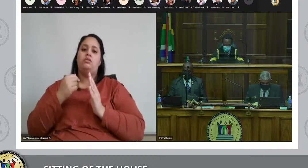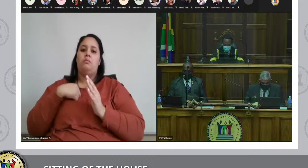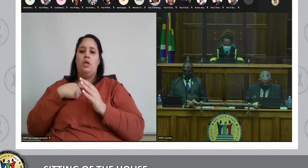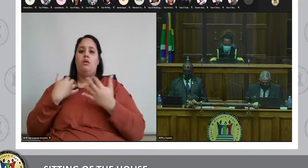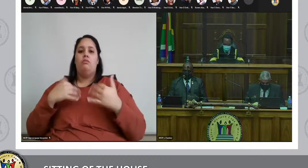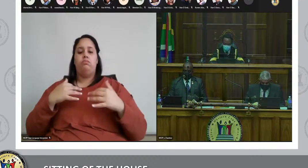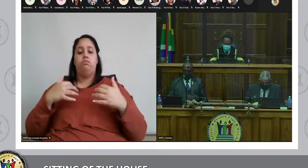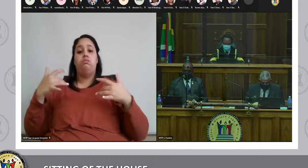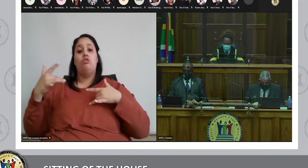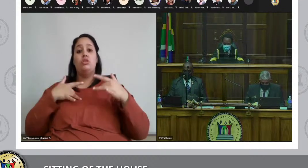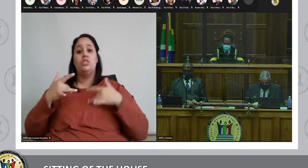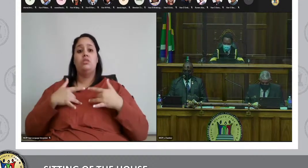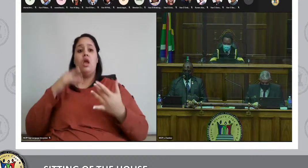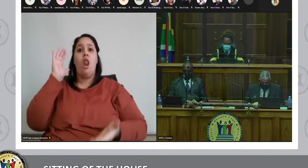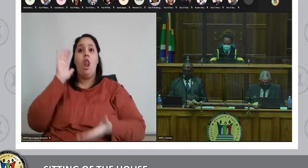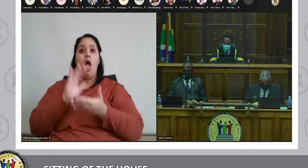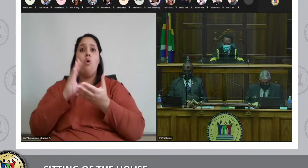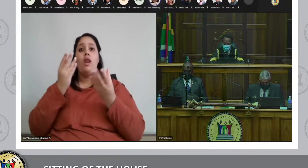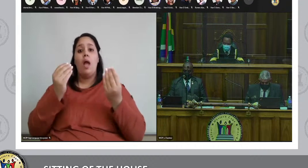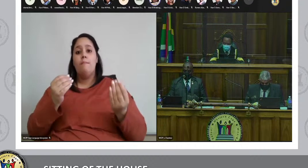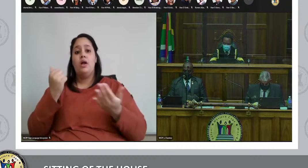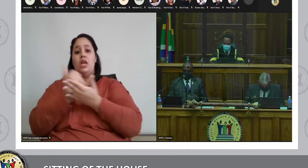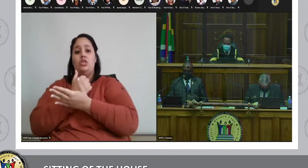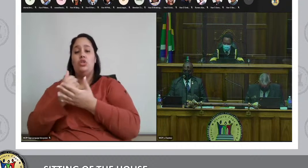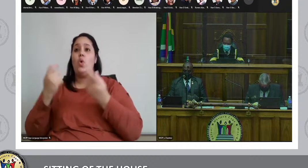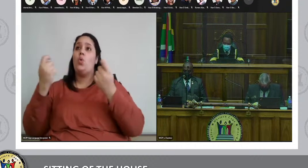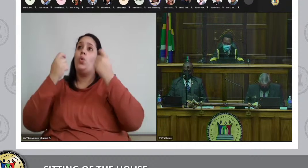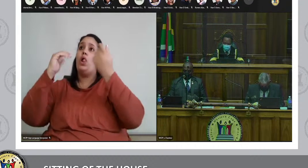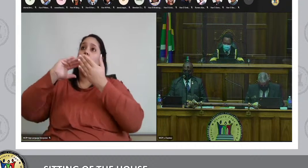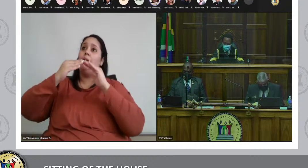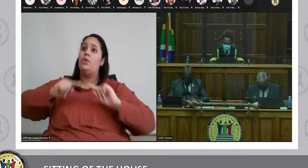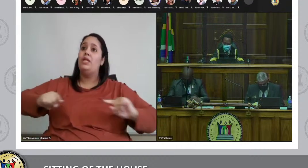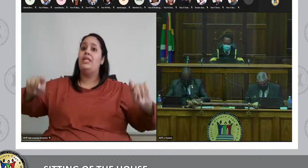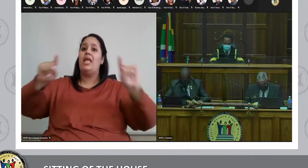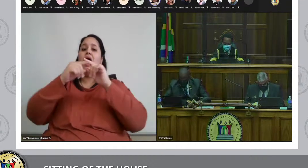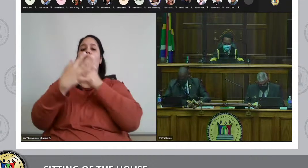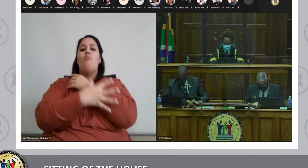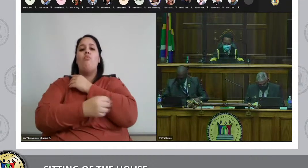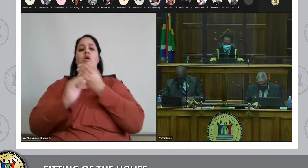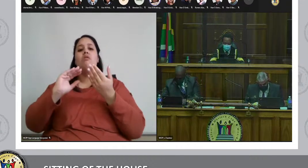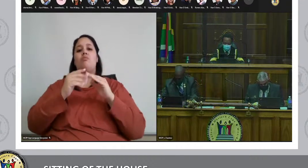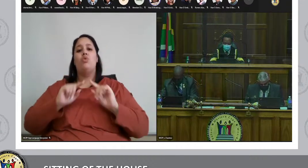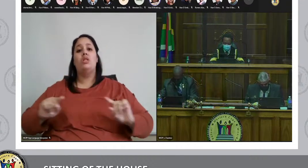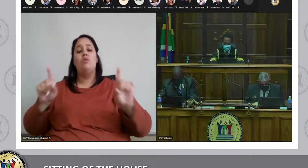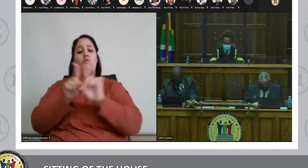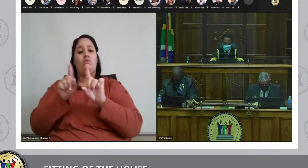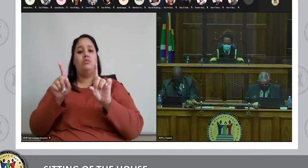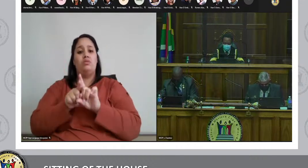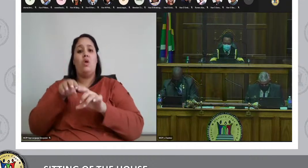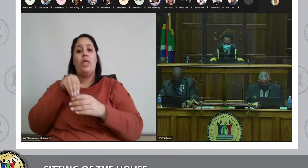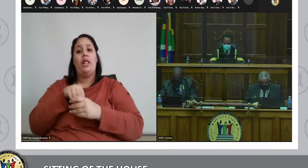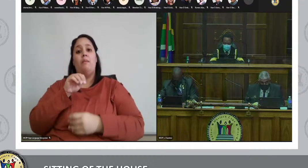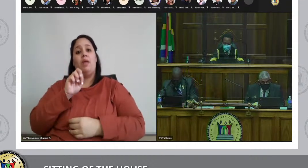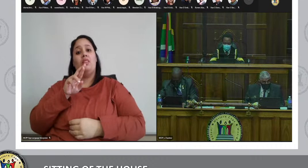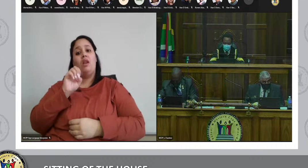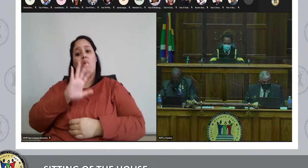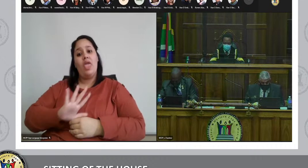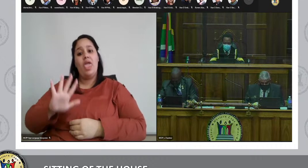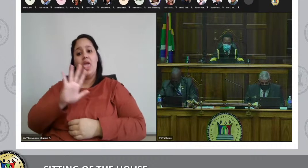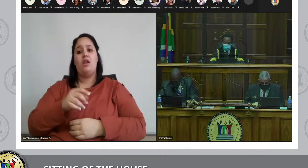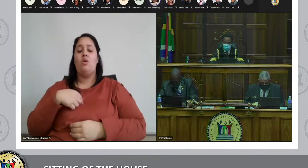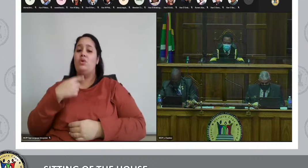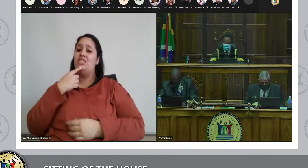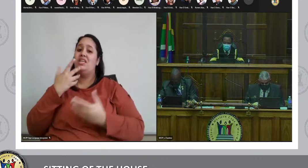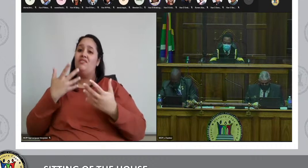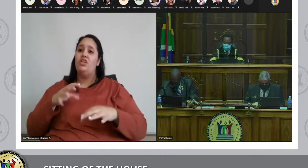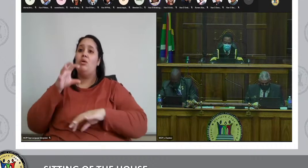extremely troubled with low numbers of registration in rural communities and other poor working class communities in the metro. We have been saying the